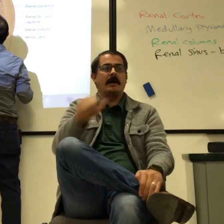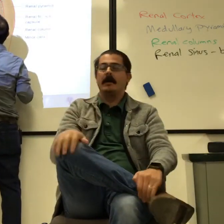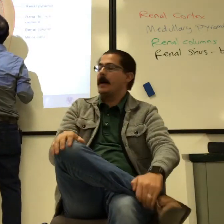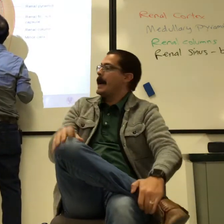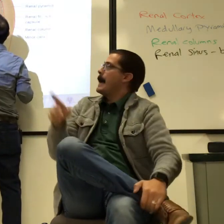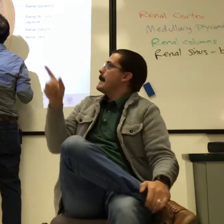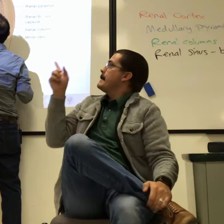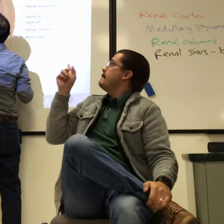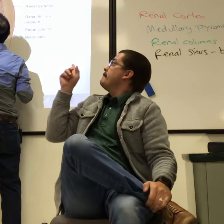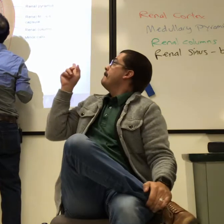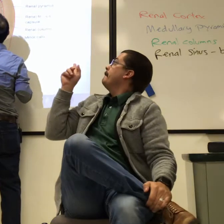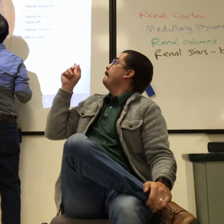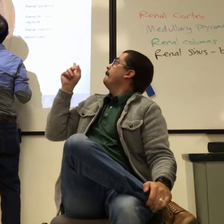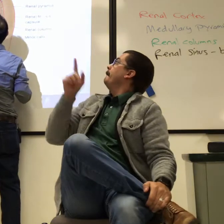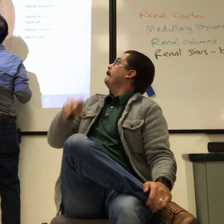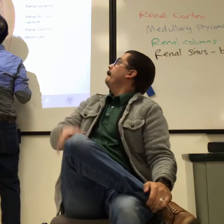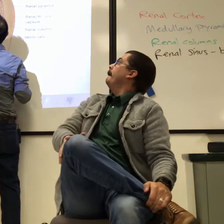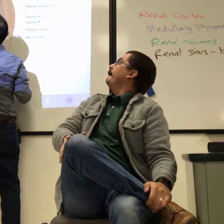there.